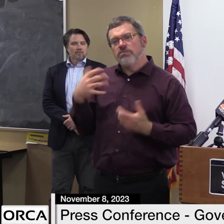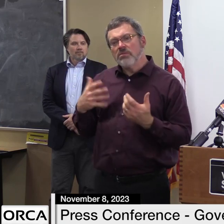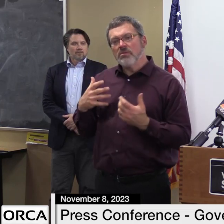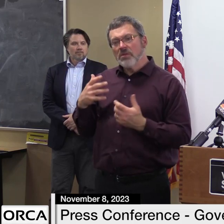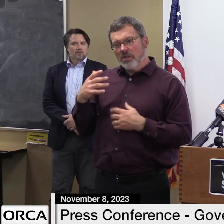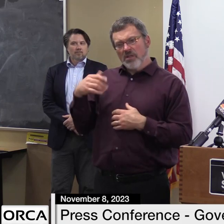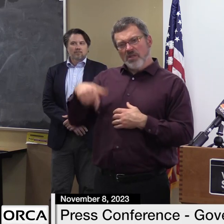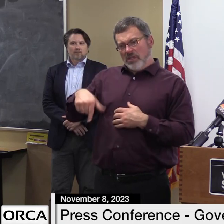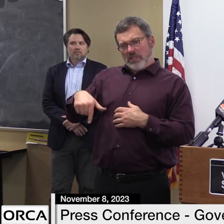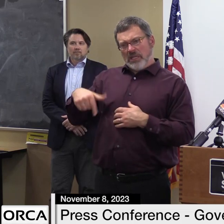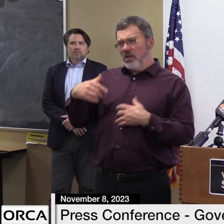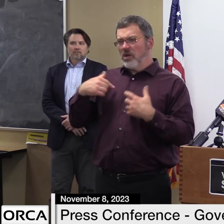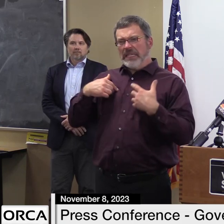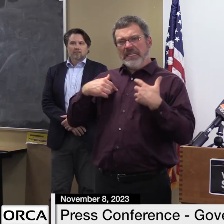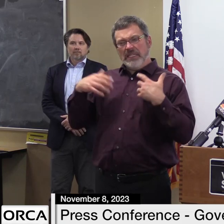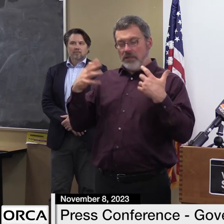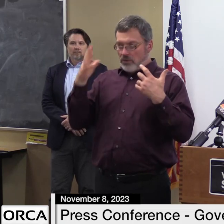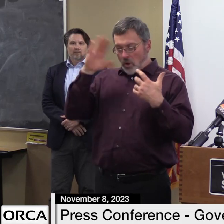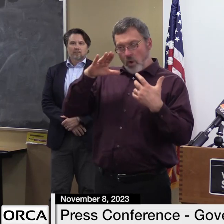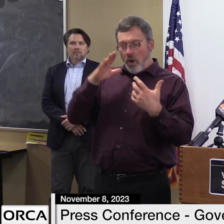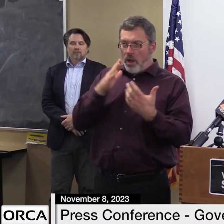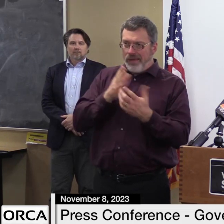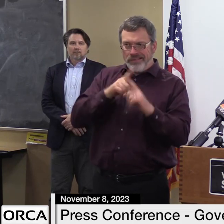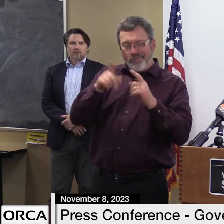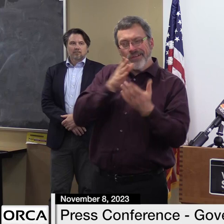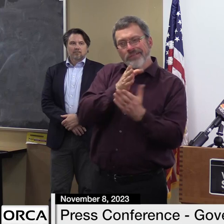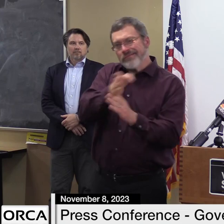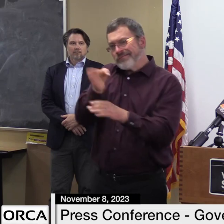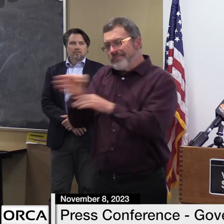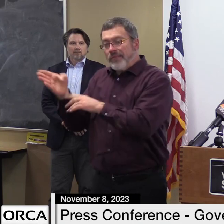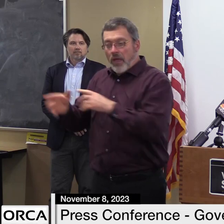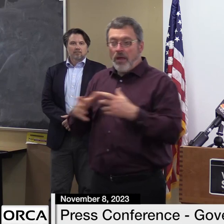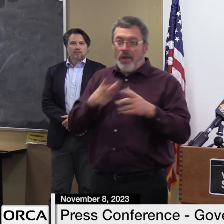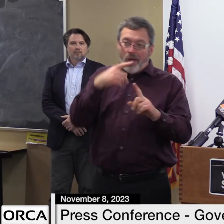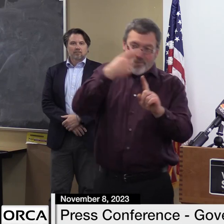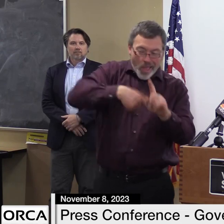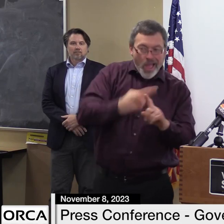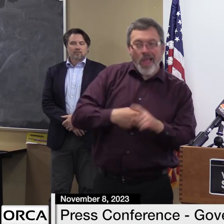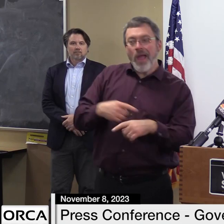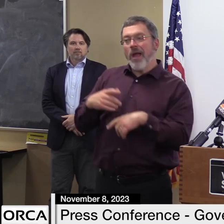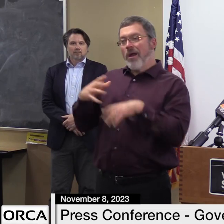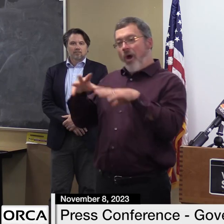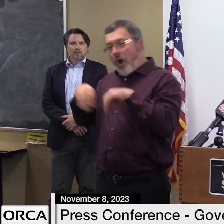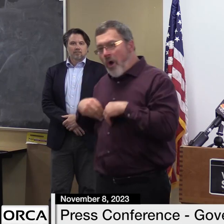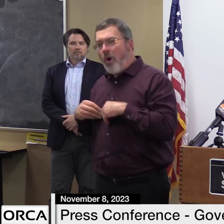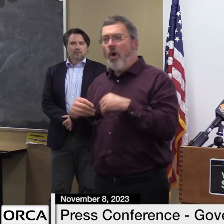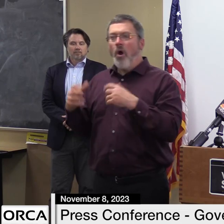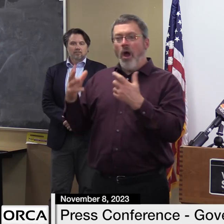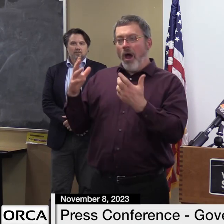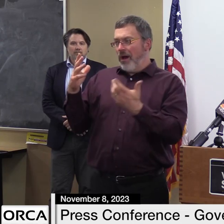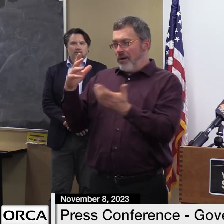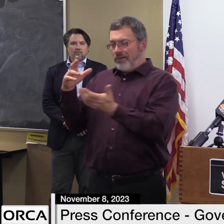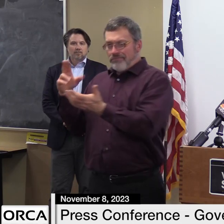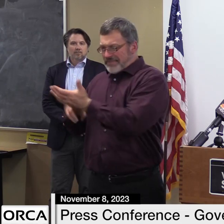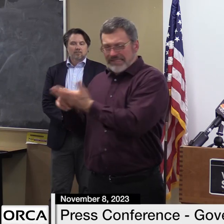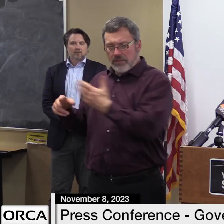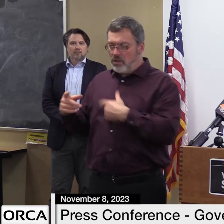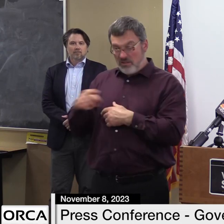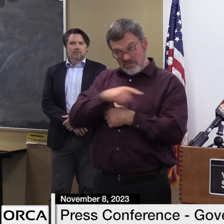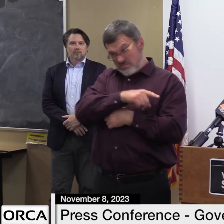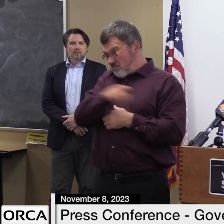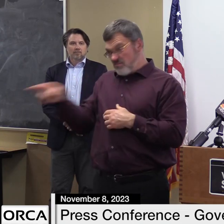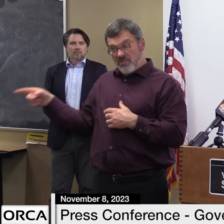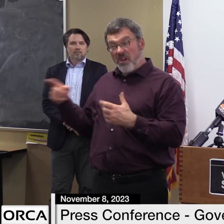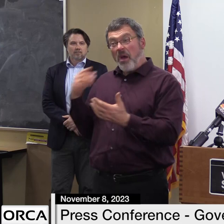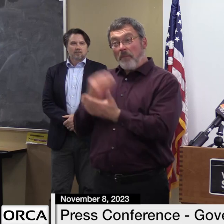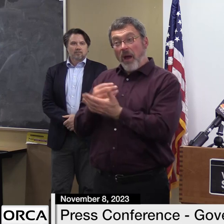state. We also know we can't buy our way out of this crisis, as the governor said. We need to create an environment in